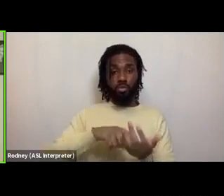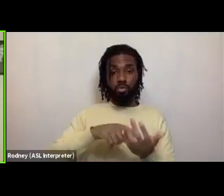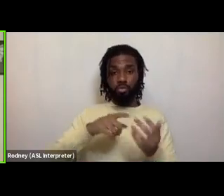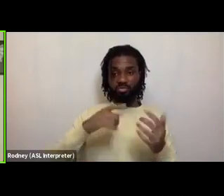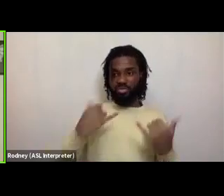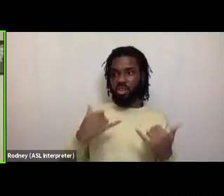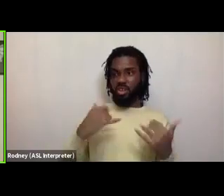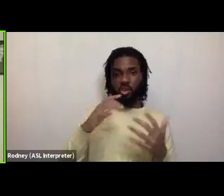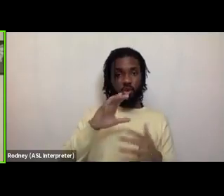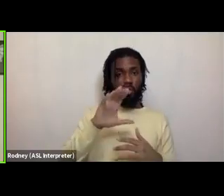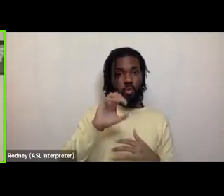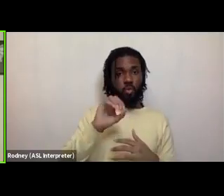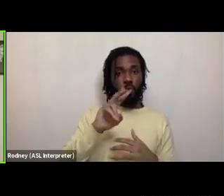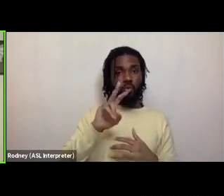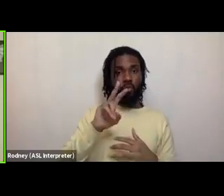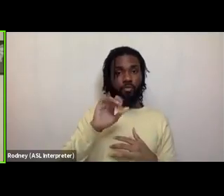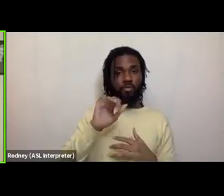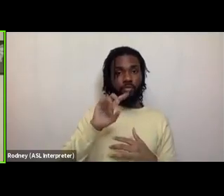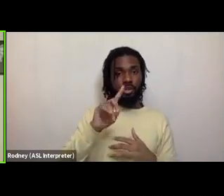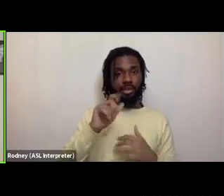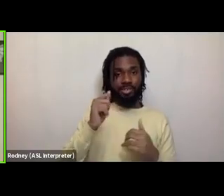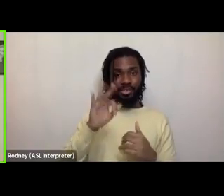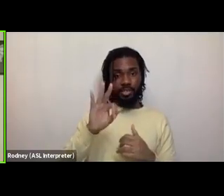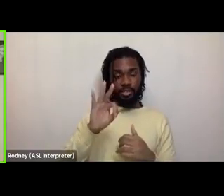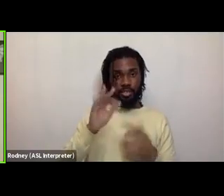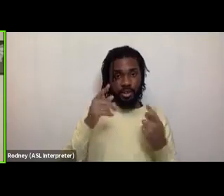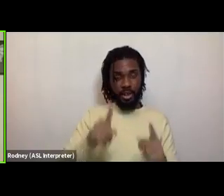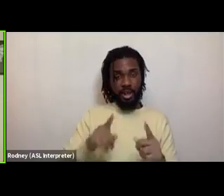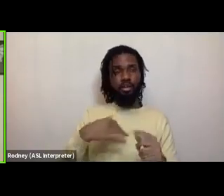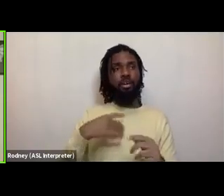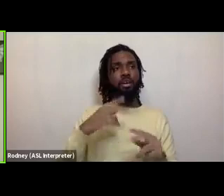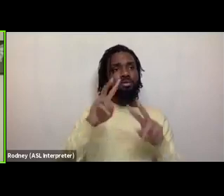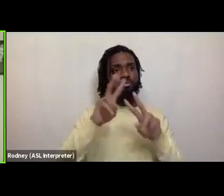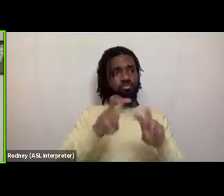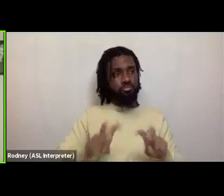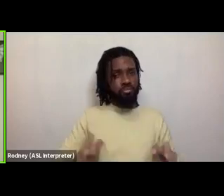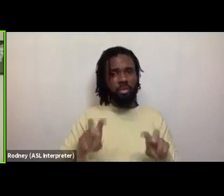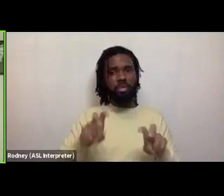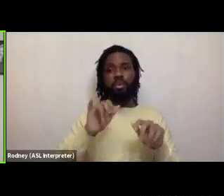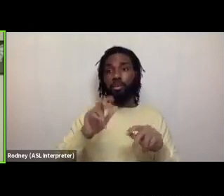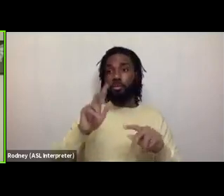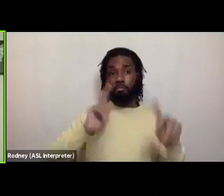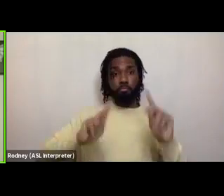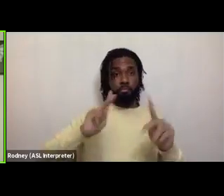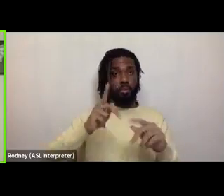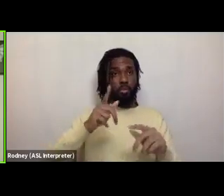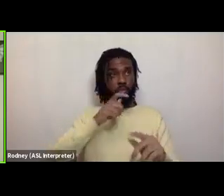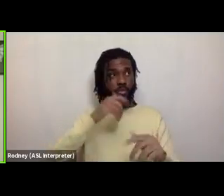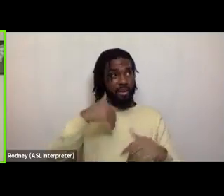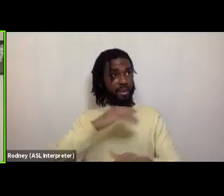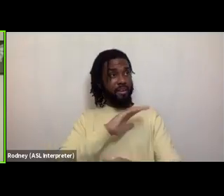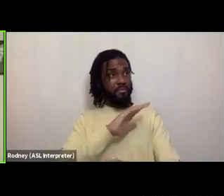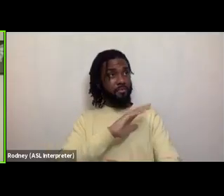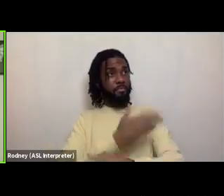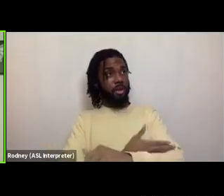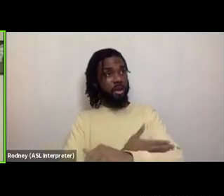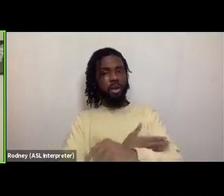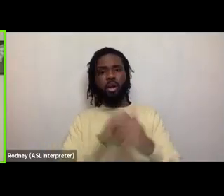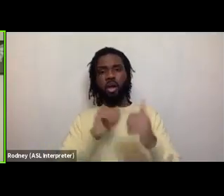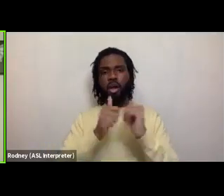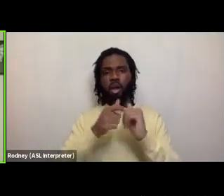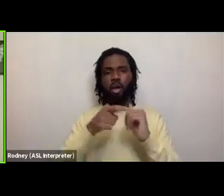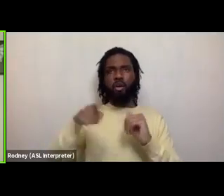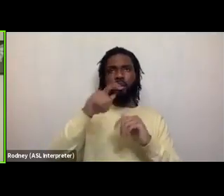on the ways that those with power map onto certain bodies and body minds